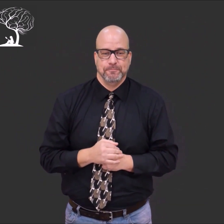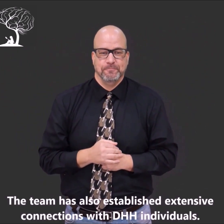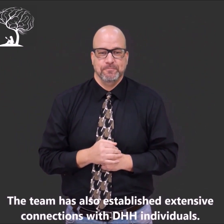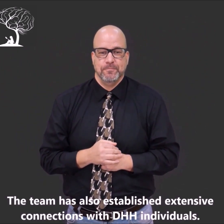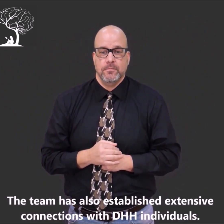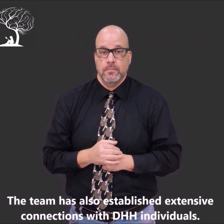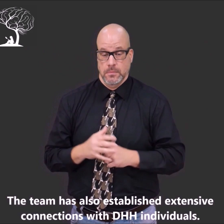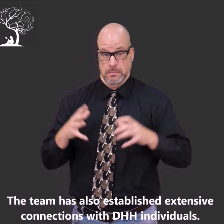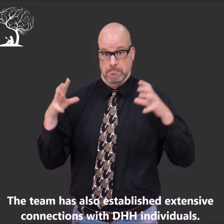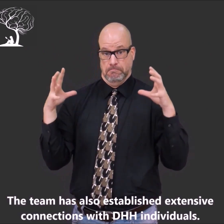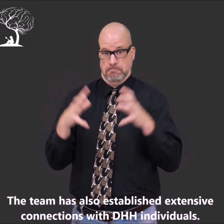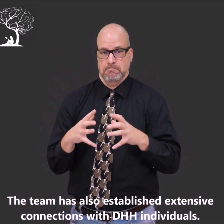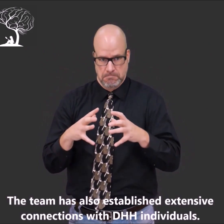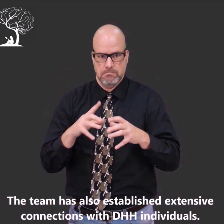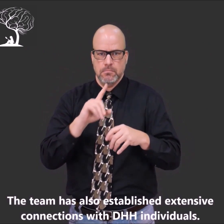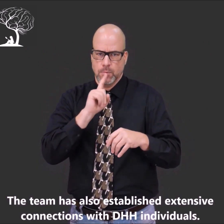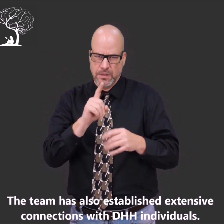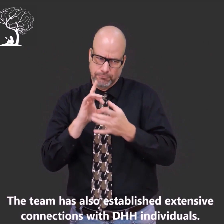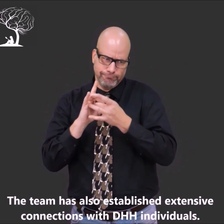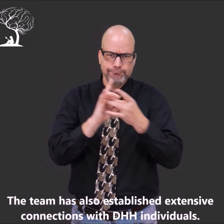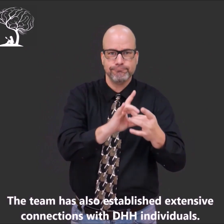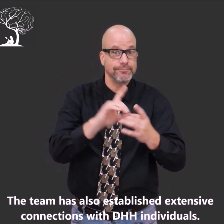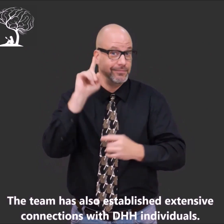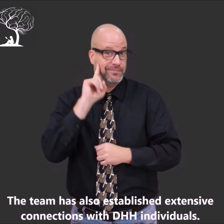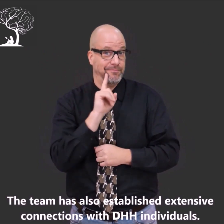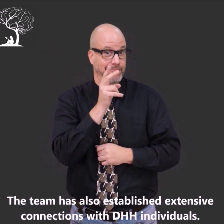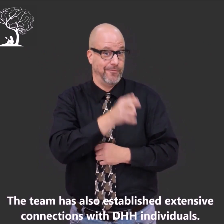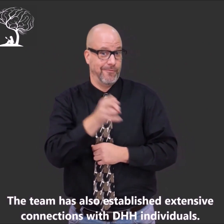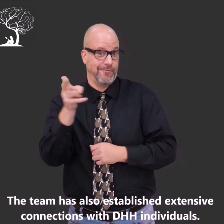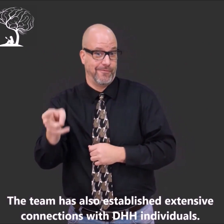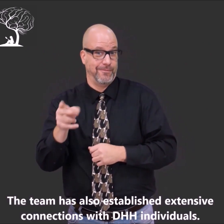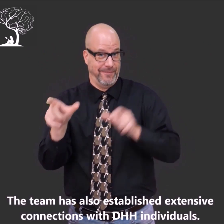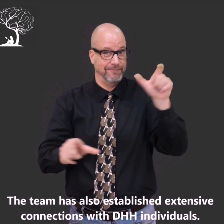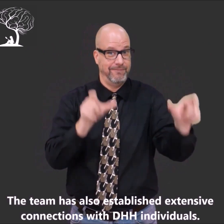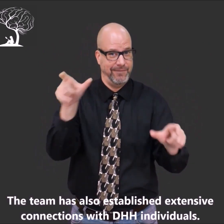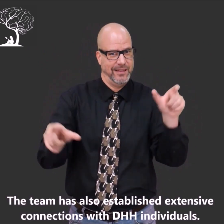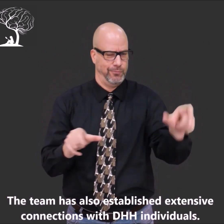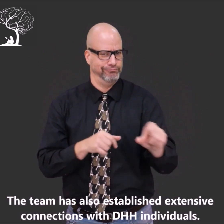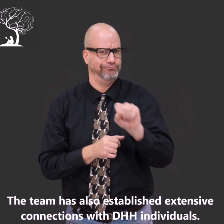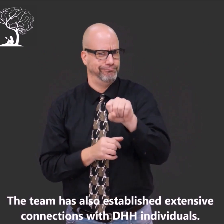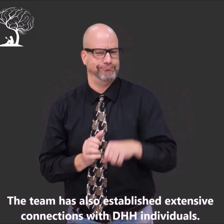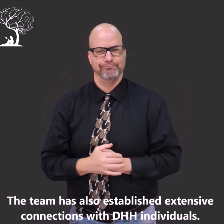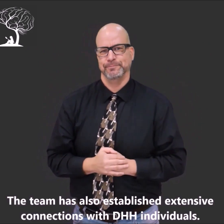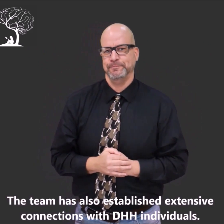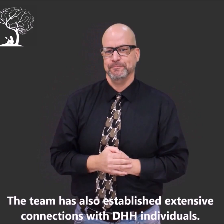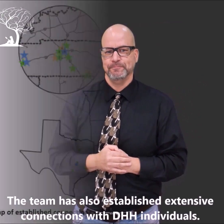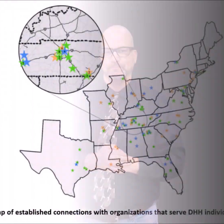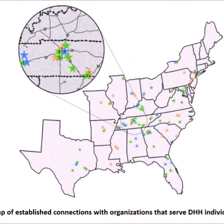The team has also established extensive connections with deaf and hard of hearing individuals.